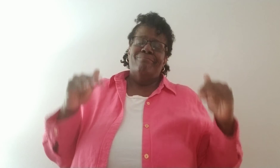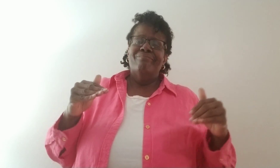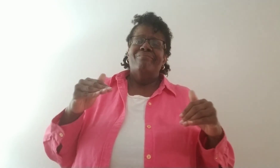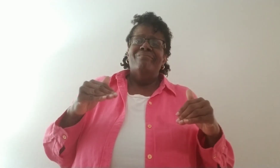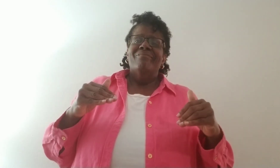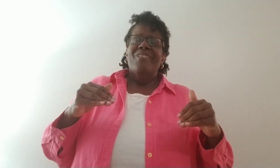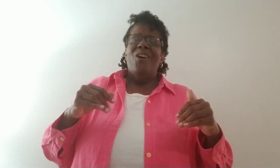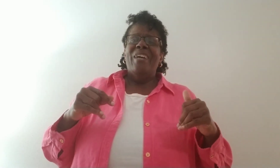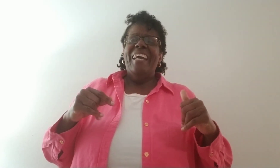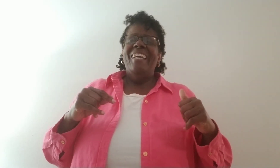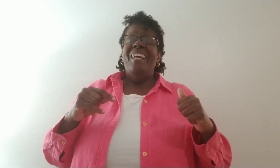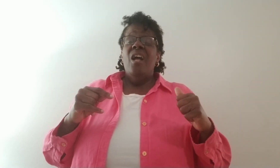okay,